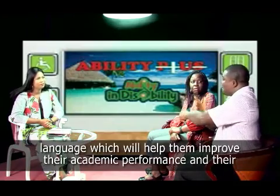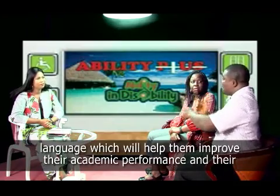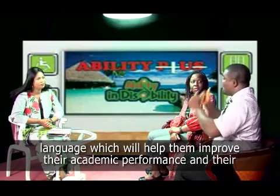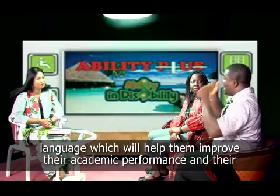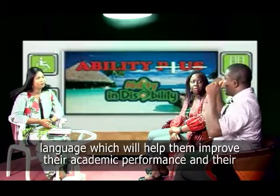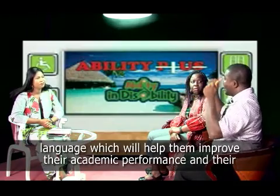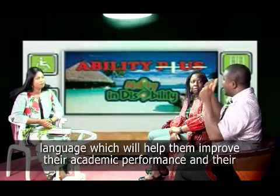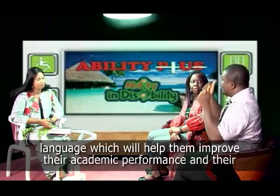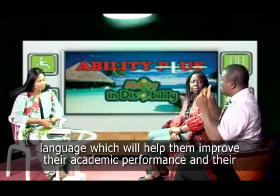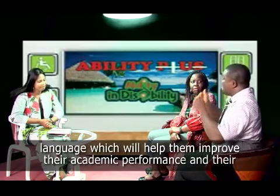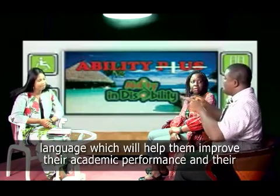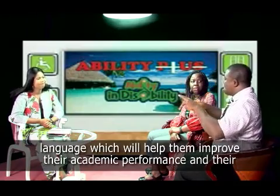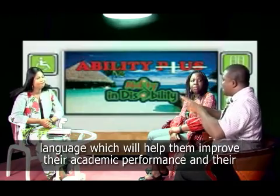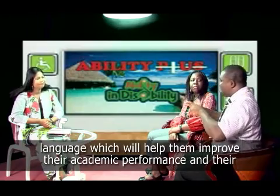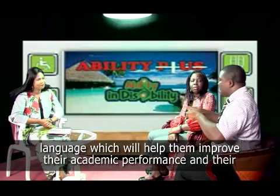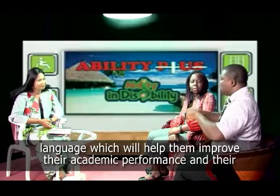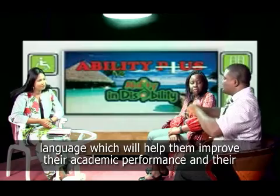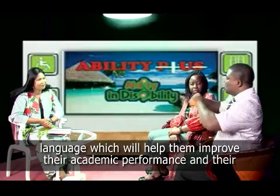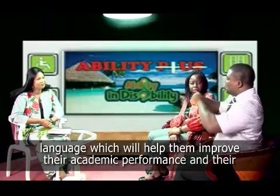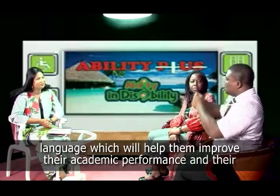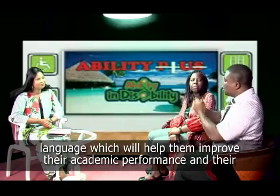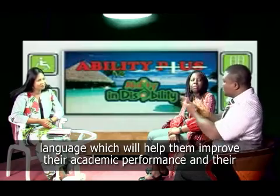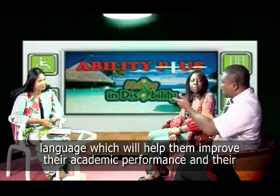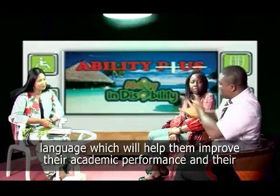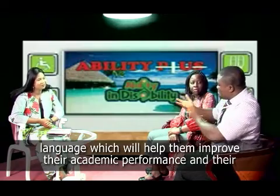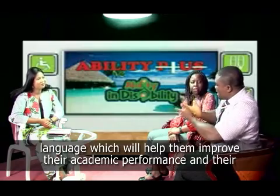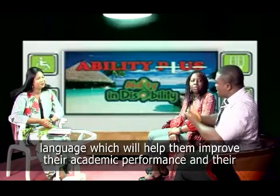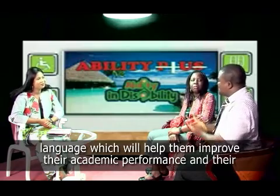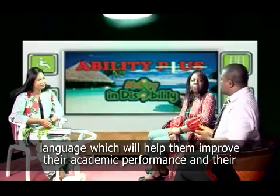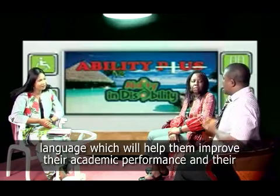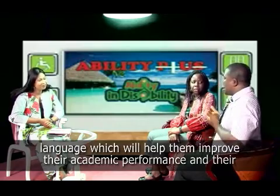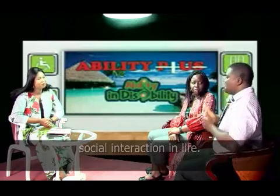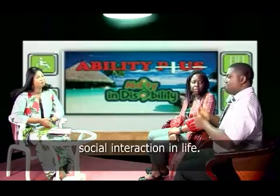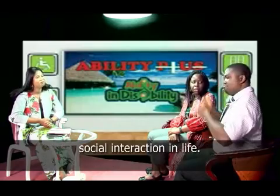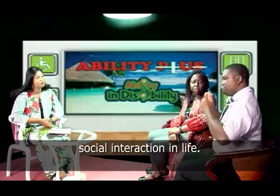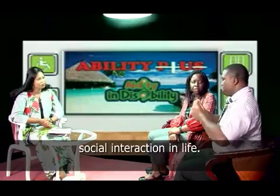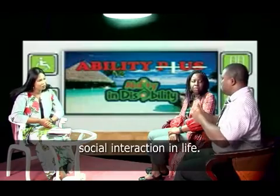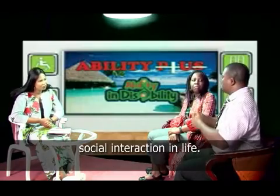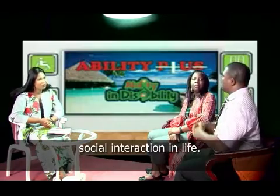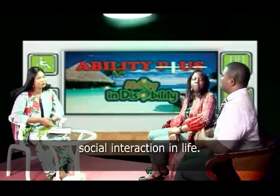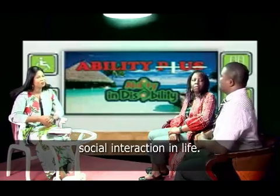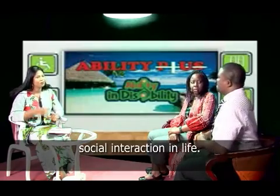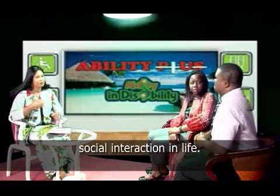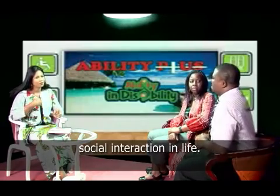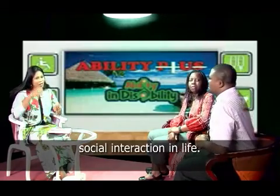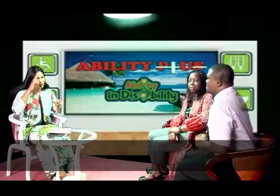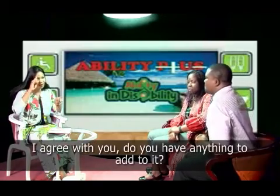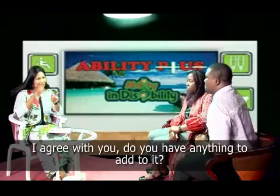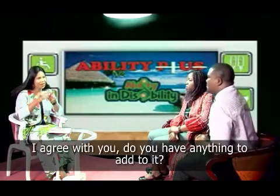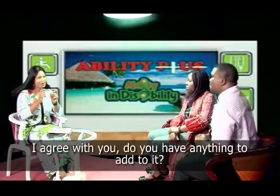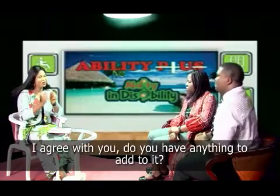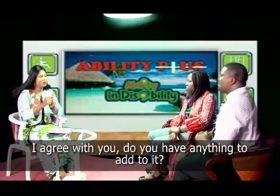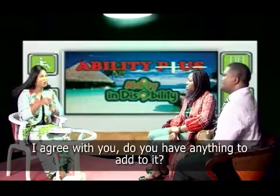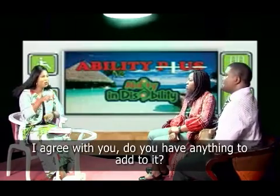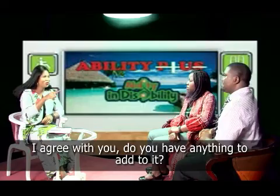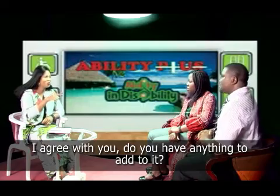which will help them to improve their academic performance and their social interaction in life. I agree with